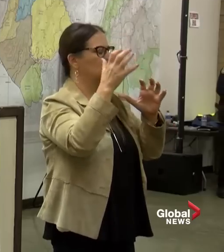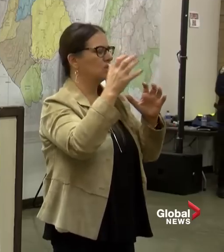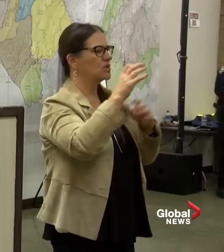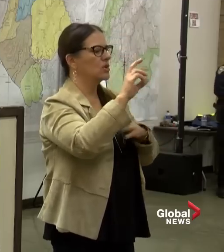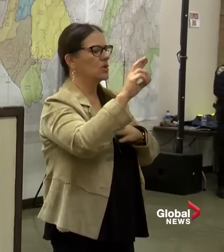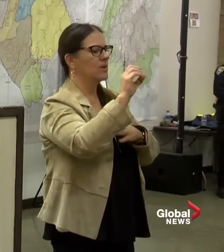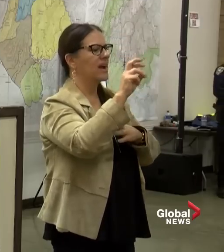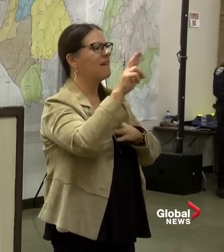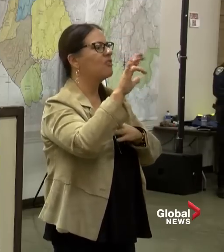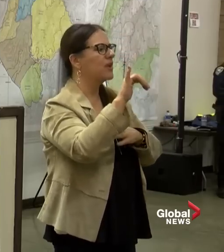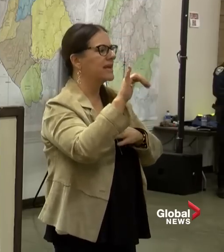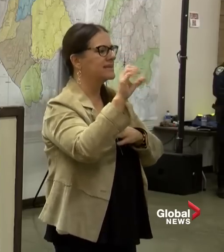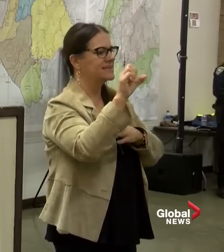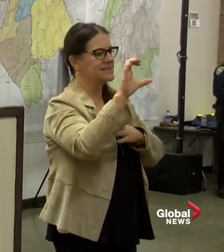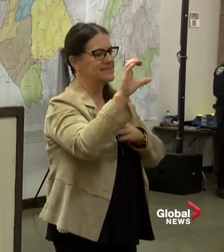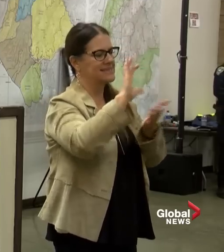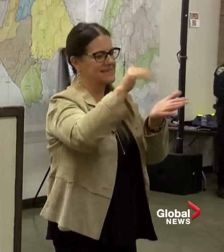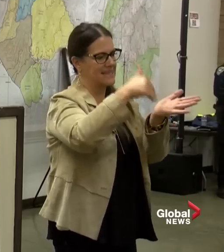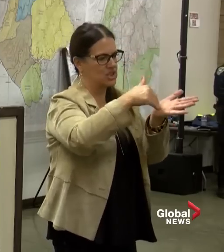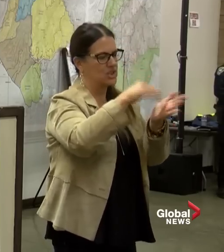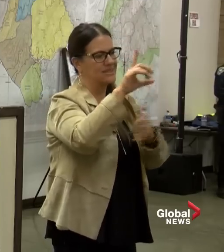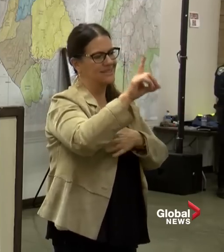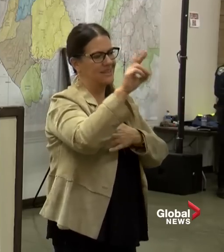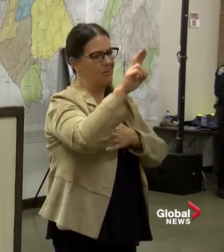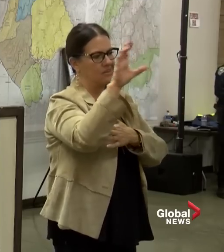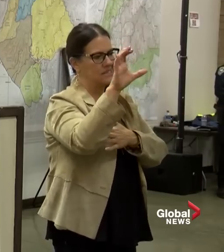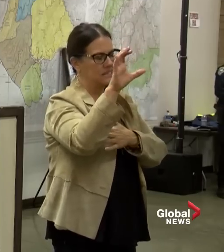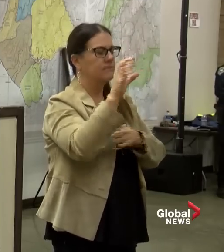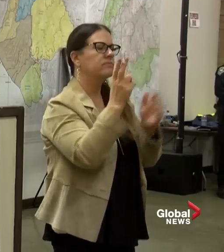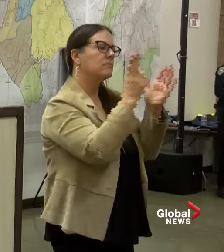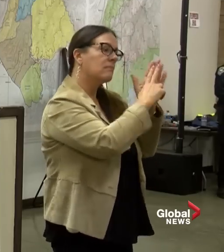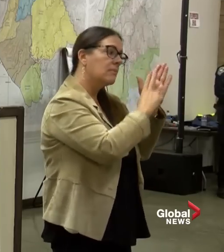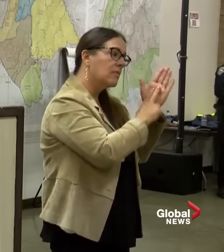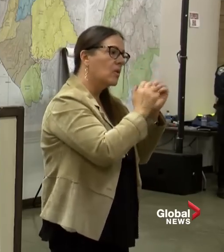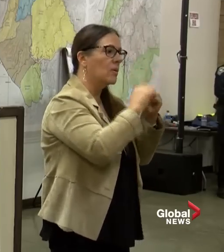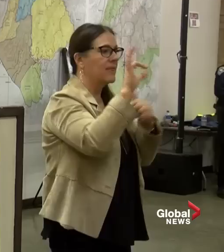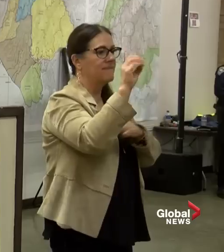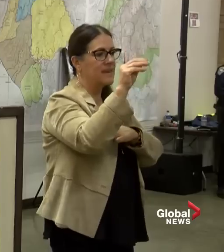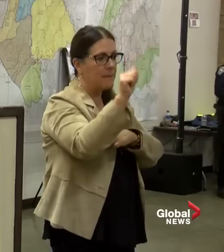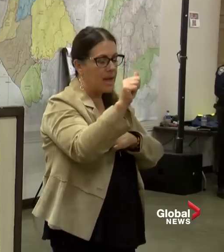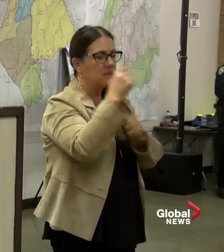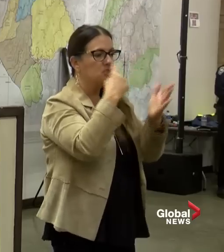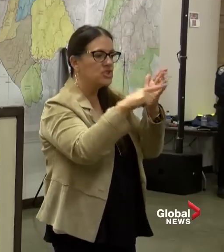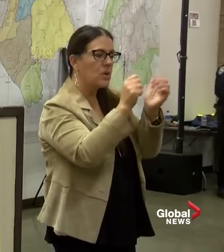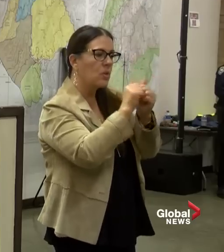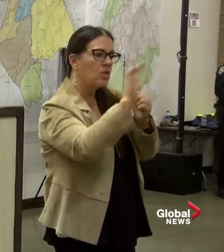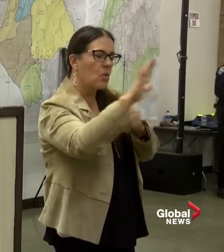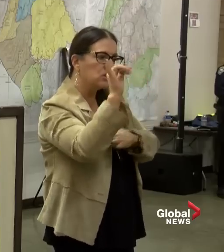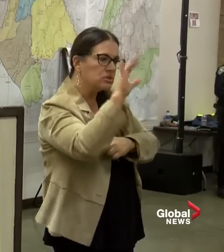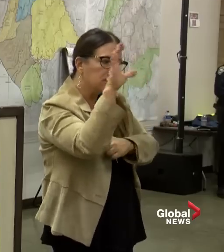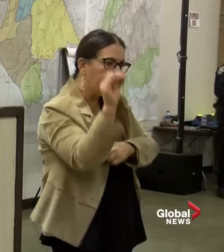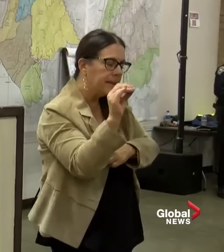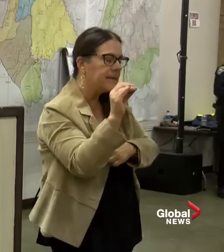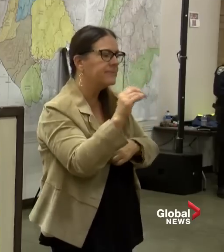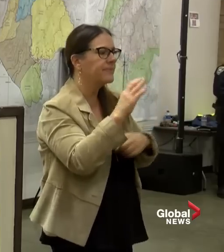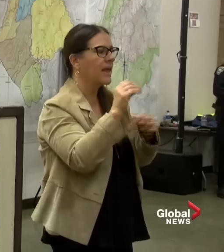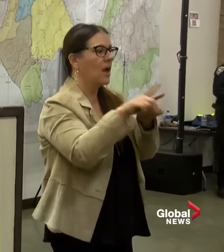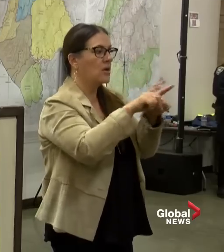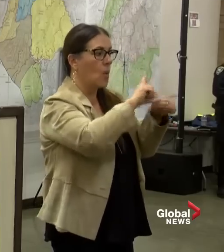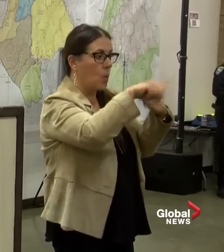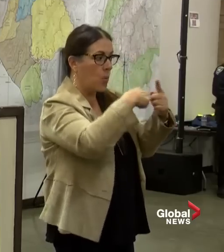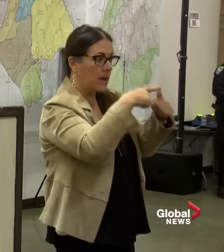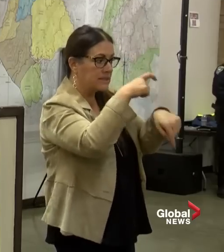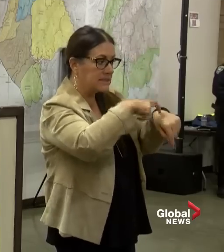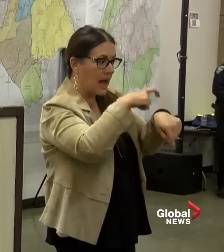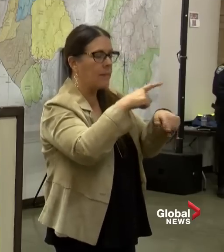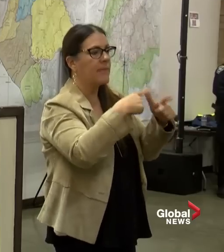Disaster Recovery Center, register with FEMA, check with your insurance, and also when it's available, sign your